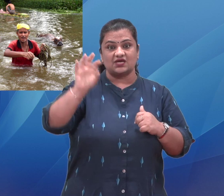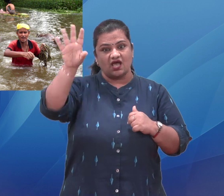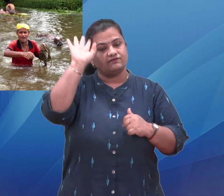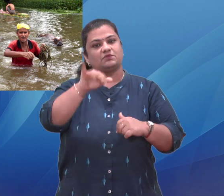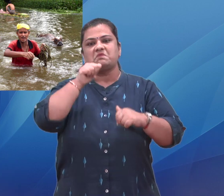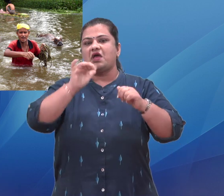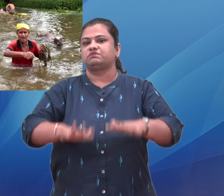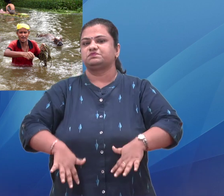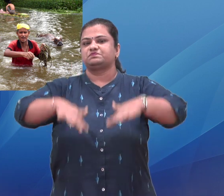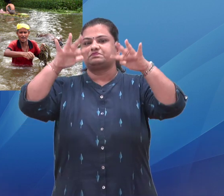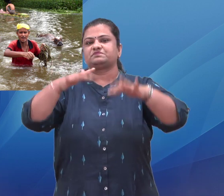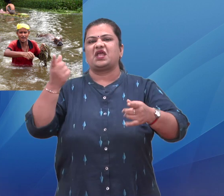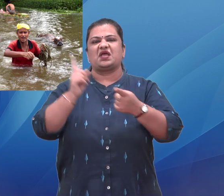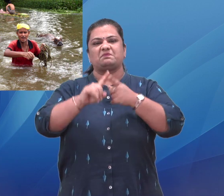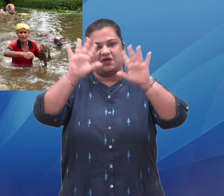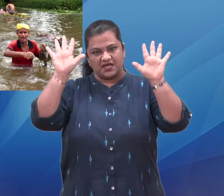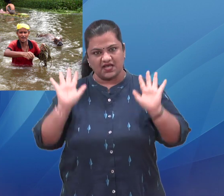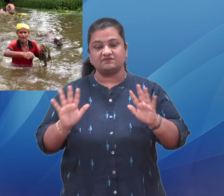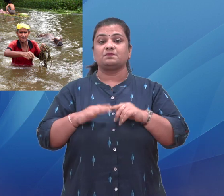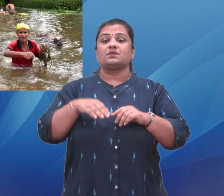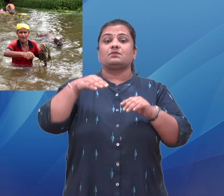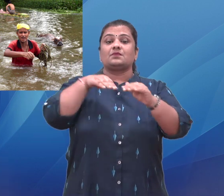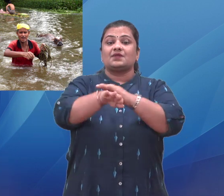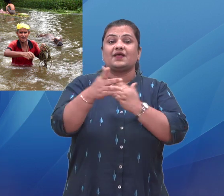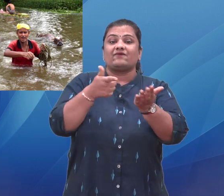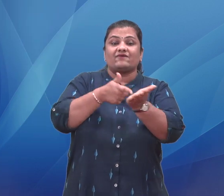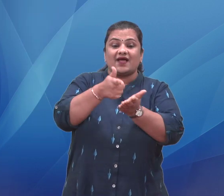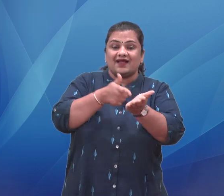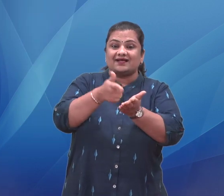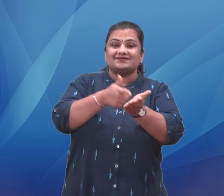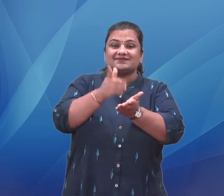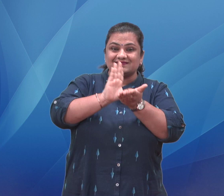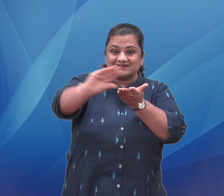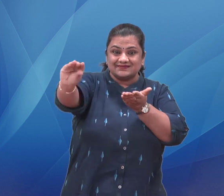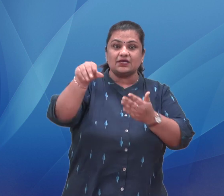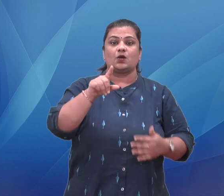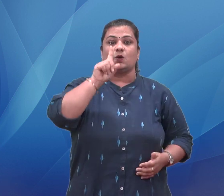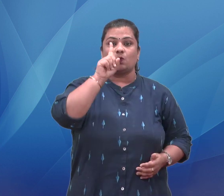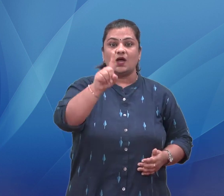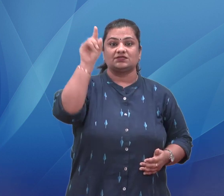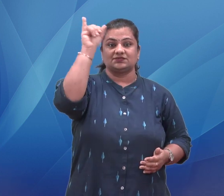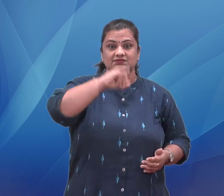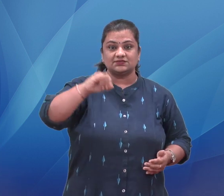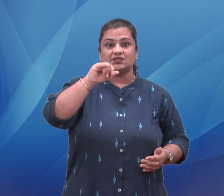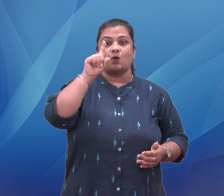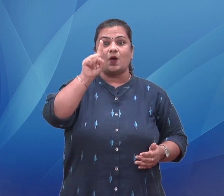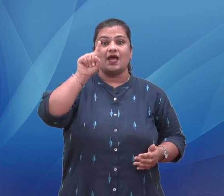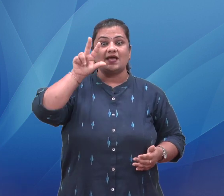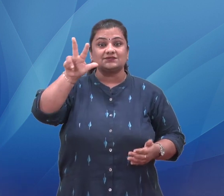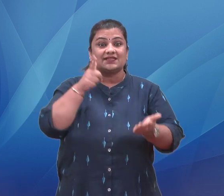1.38 lakhs of houses have been totally or partially damaged. 2.78 lakh people are